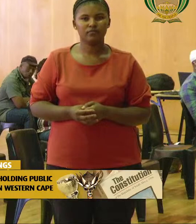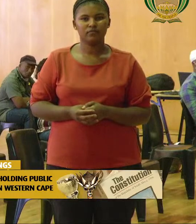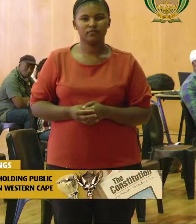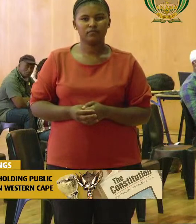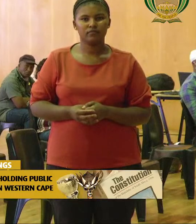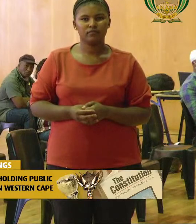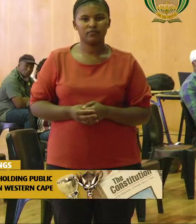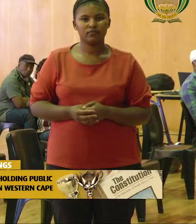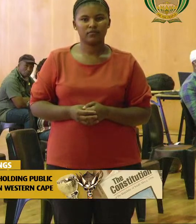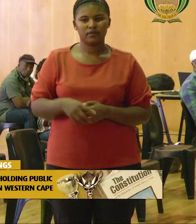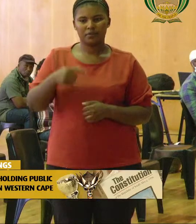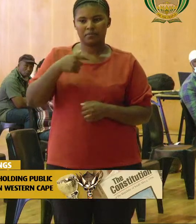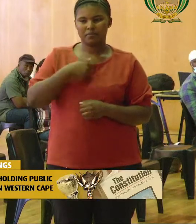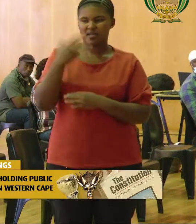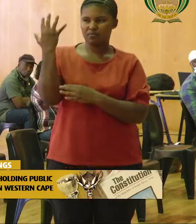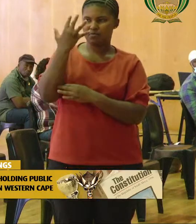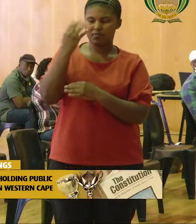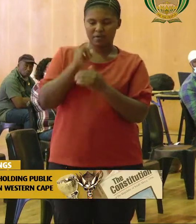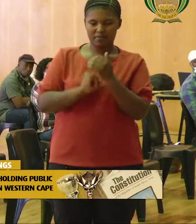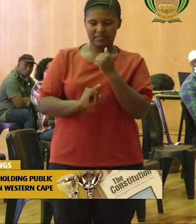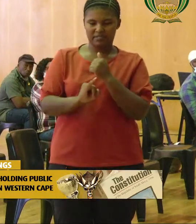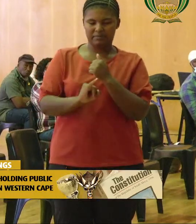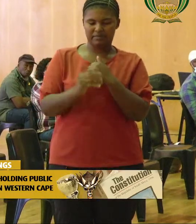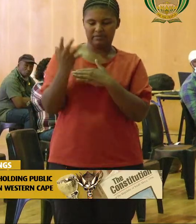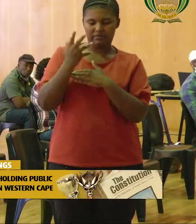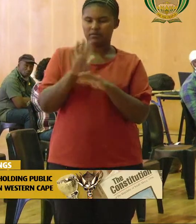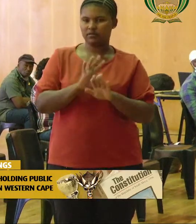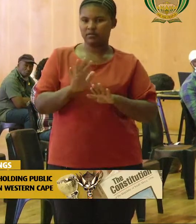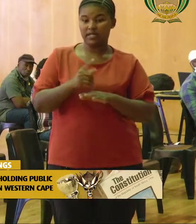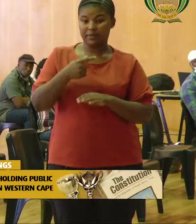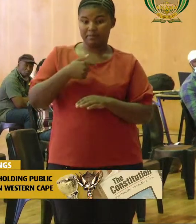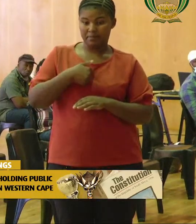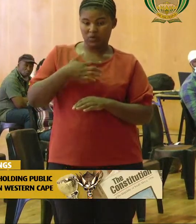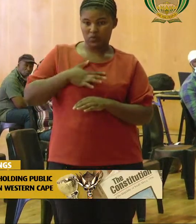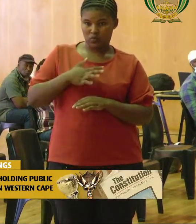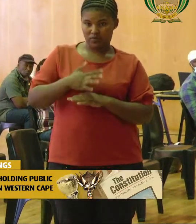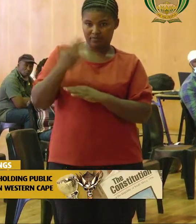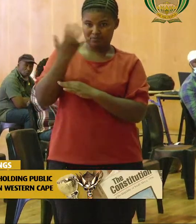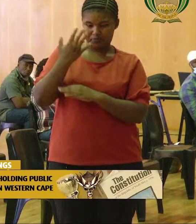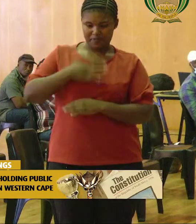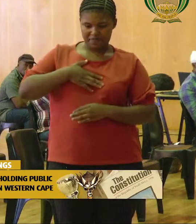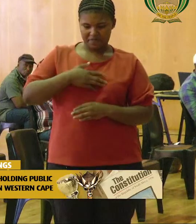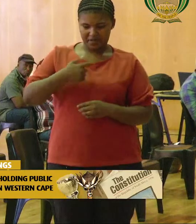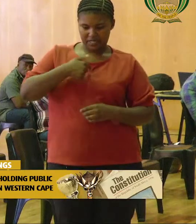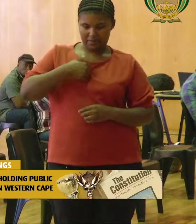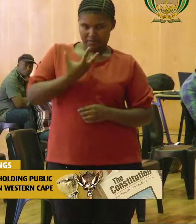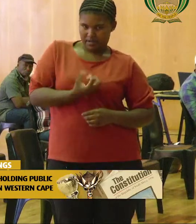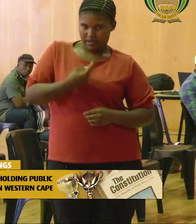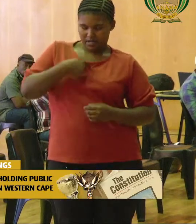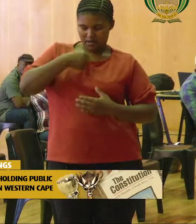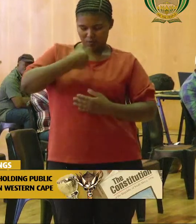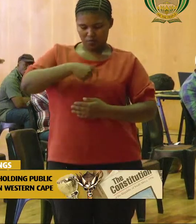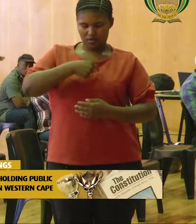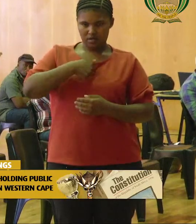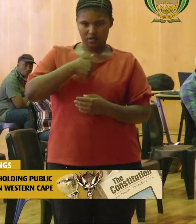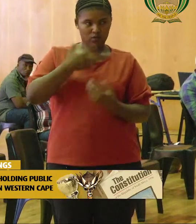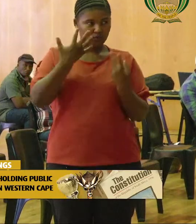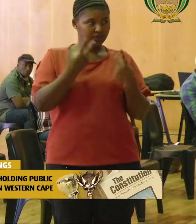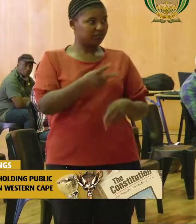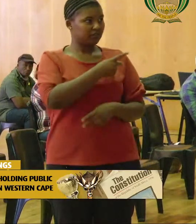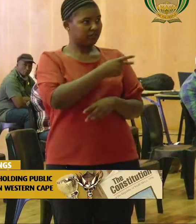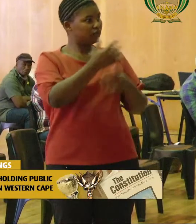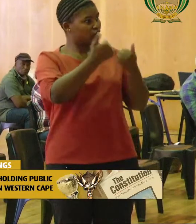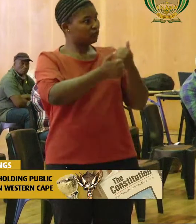I'm not going to talk about independent. I'm going to talk about a feeling that I have inside because sinibona